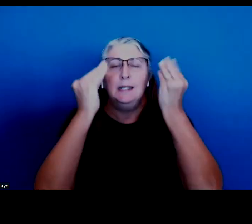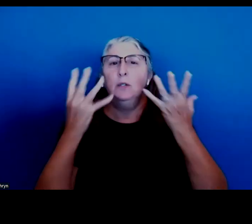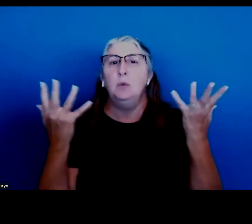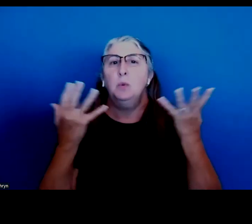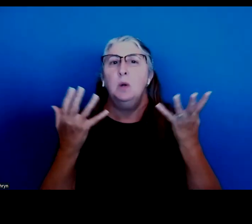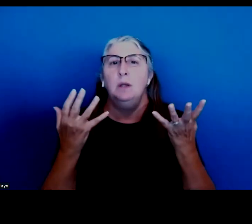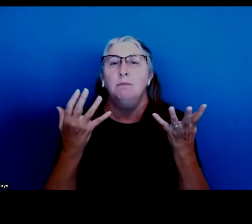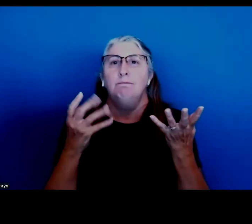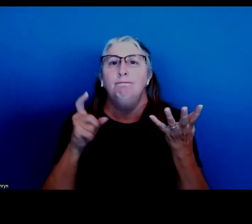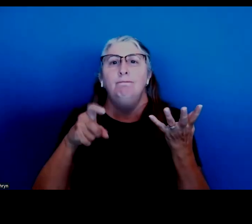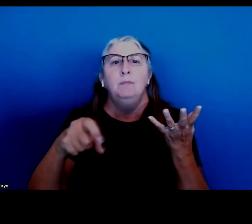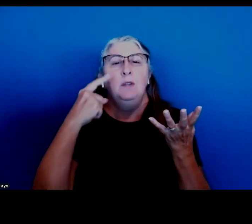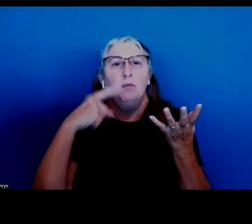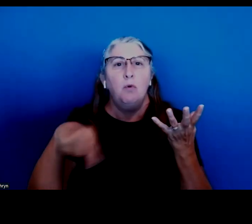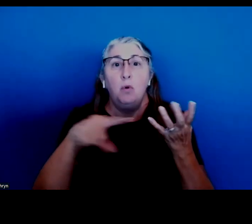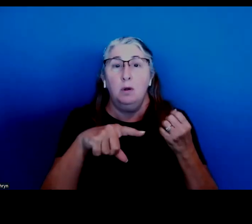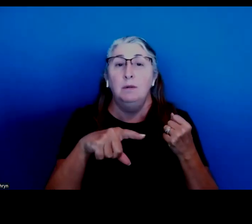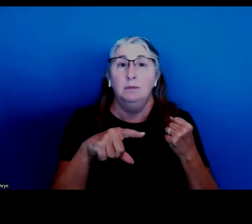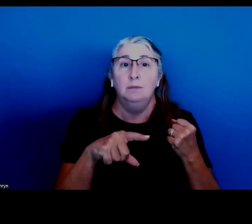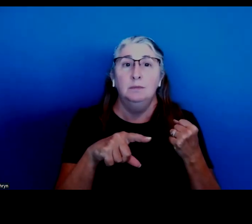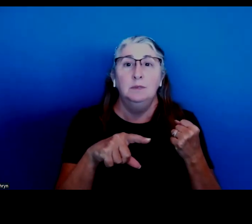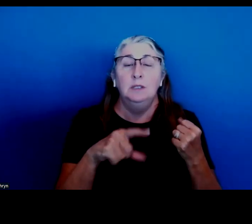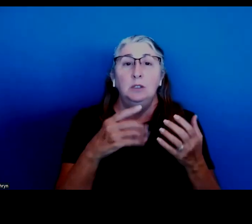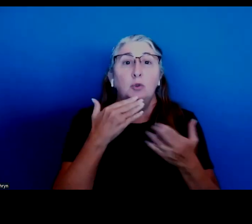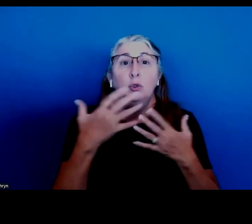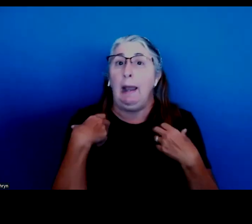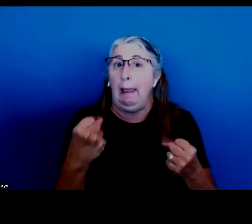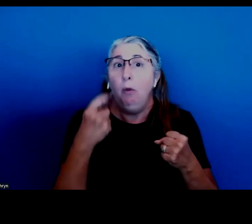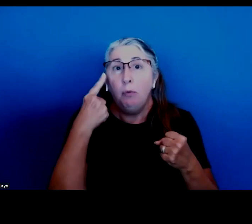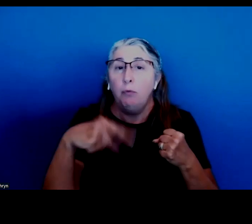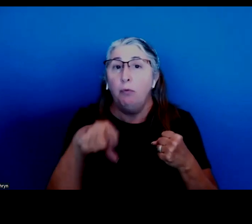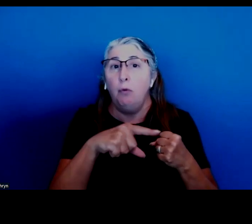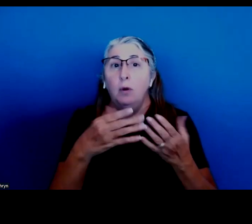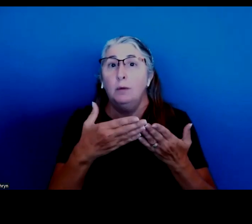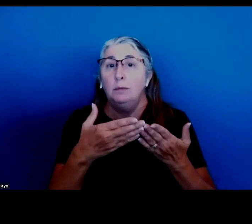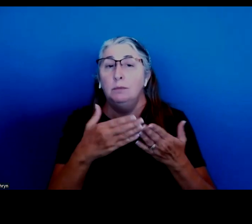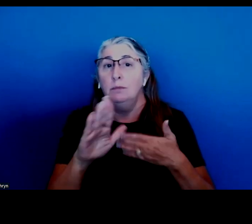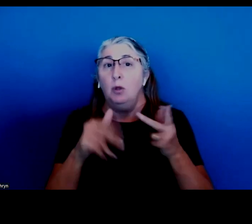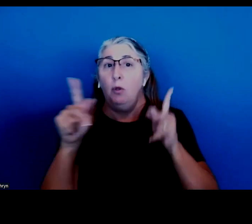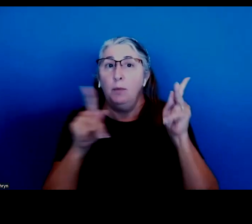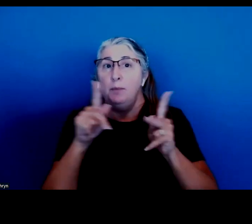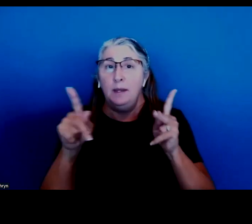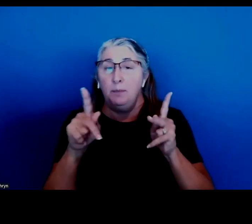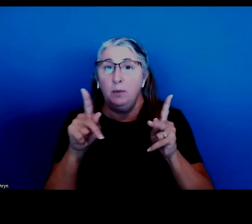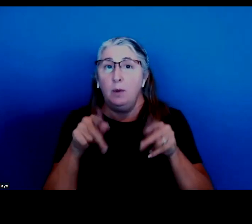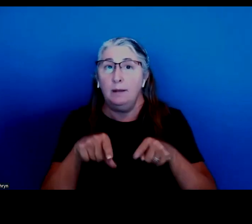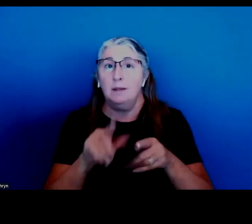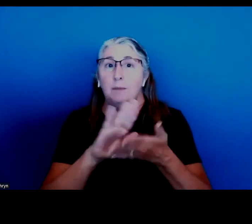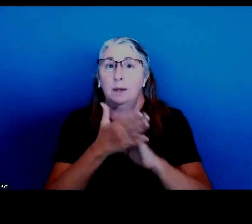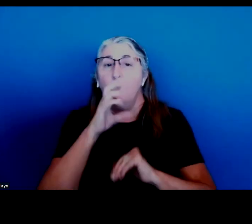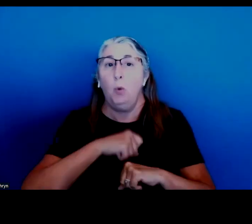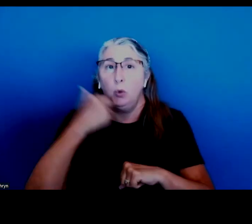mean to have a good health across the lifespan as we all age. And